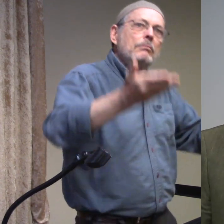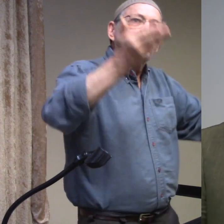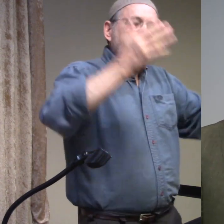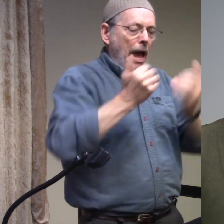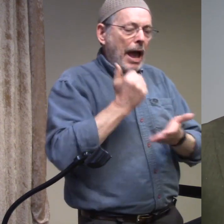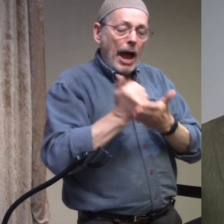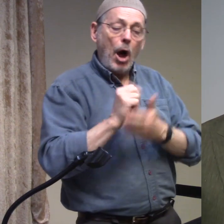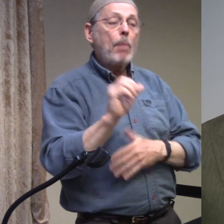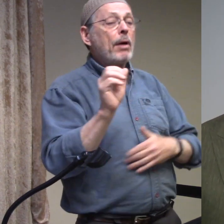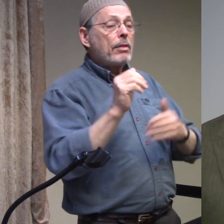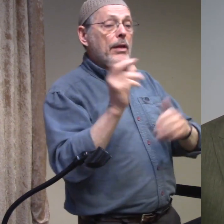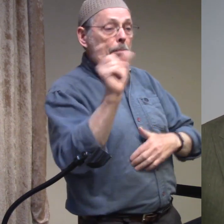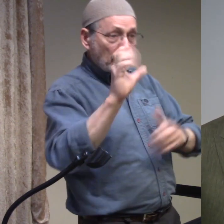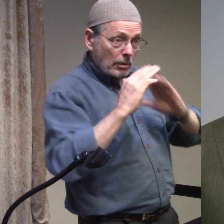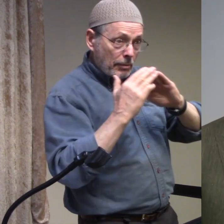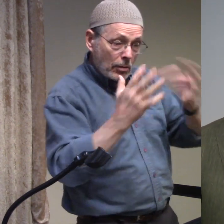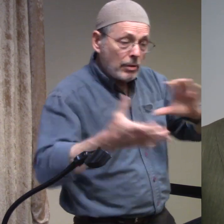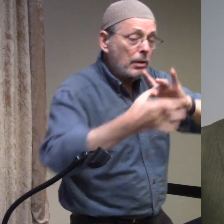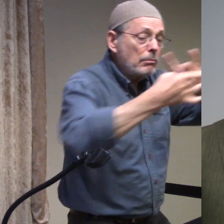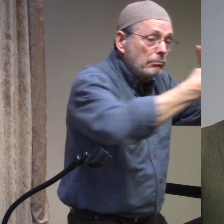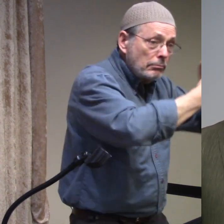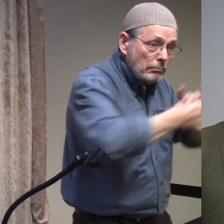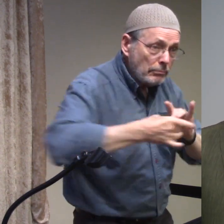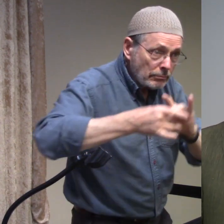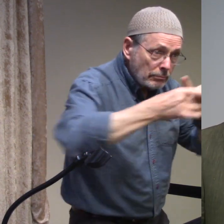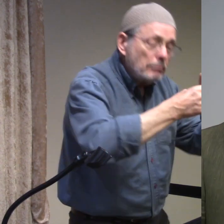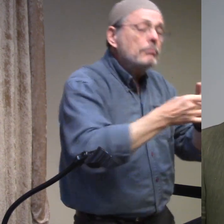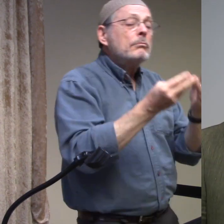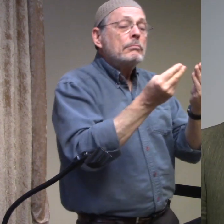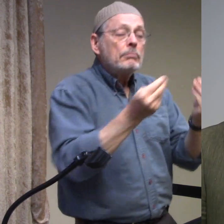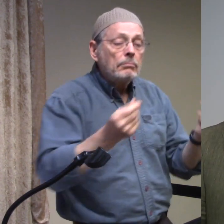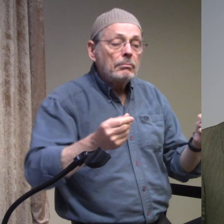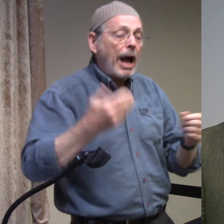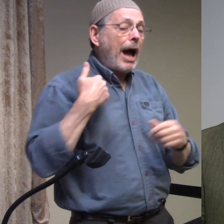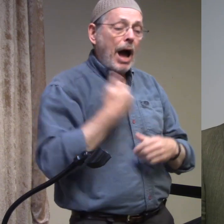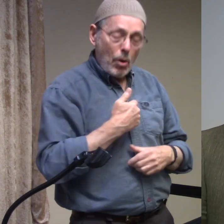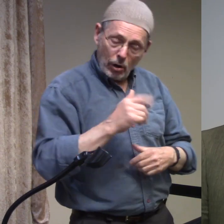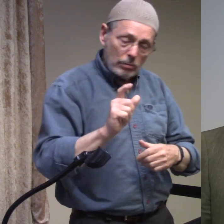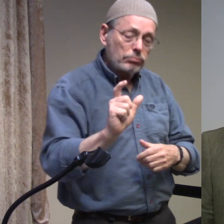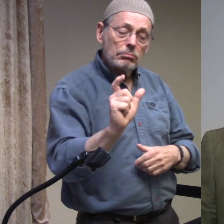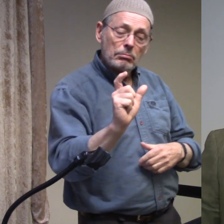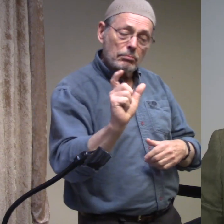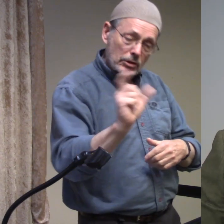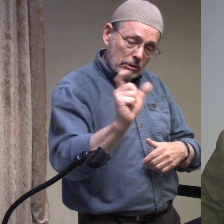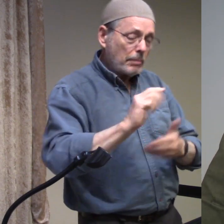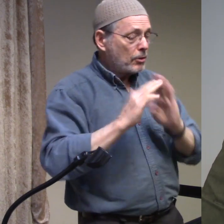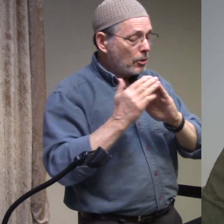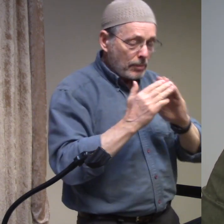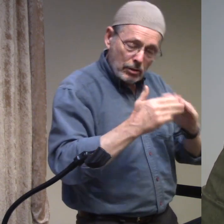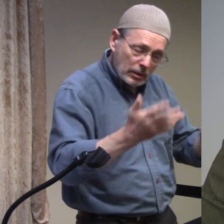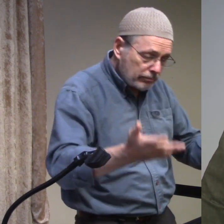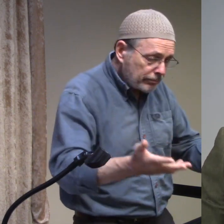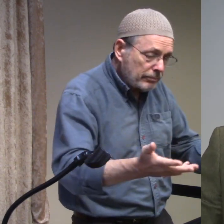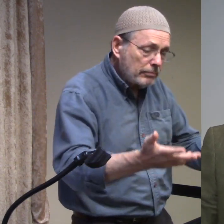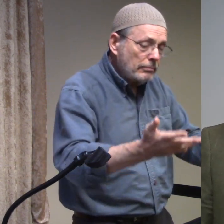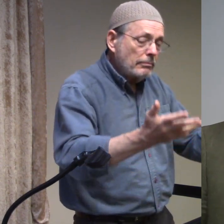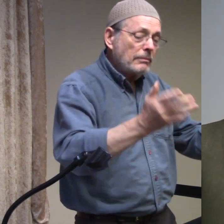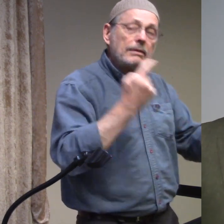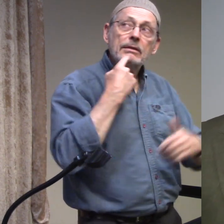the Ummah of Sayyidina Muhammad sallallahu alayhi wa sallam. Alleviate the Ummah of Sayyidina Muhammad sallallahu alayhi wa sallam, Ya